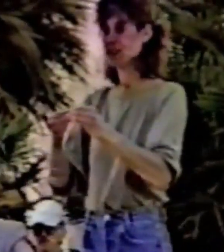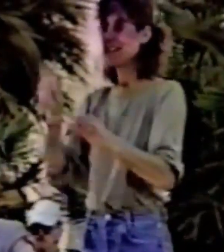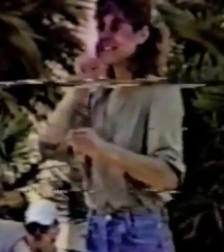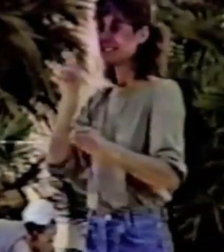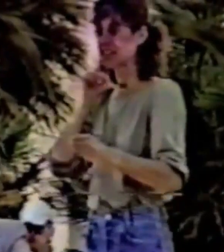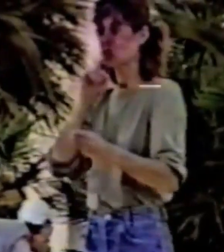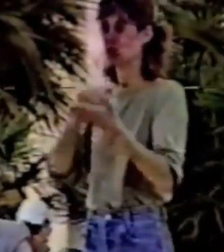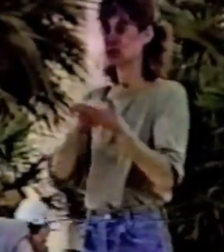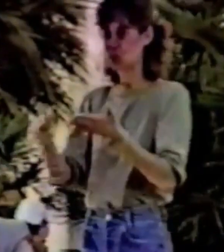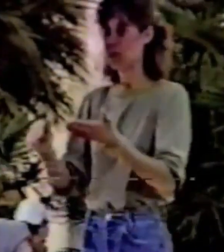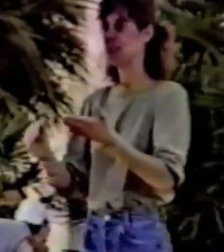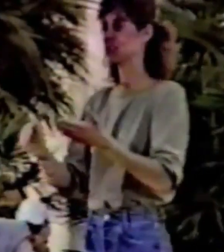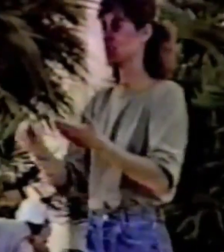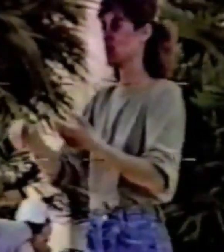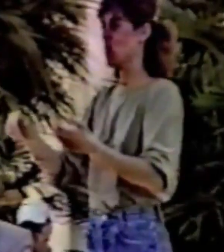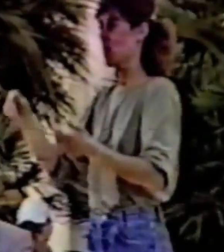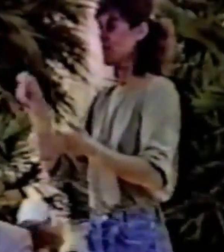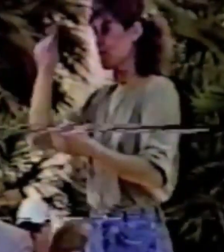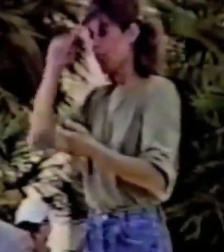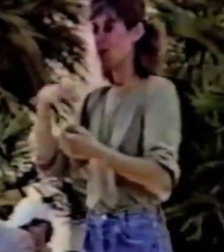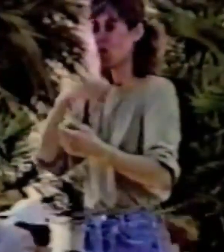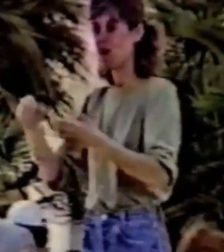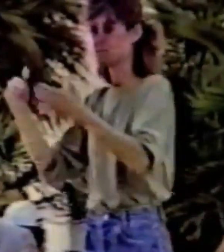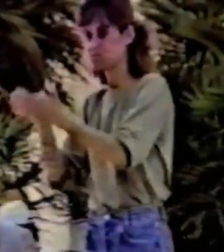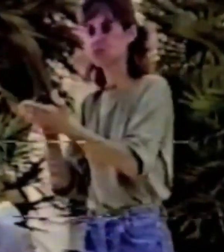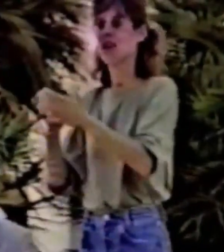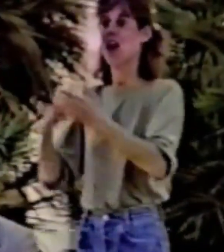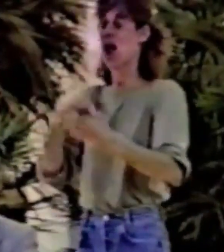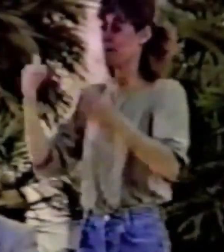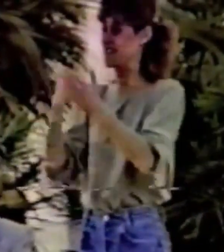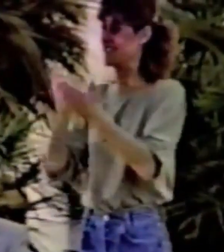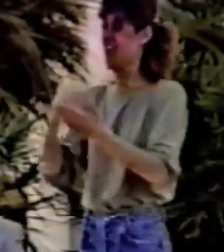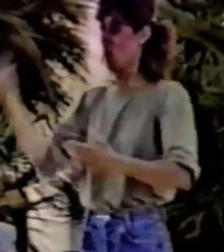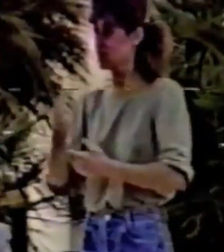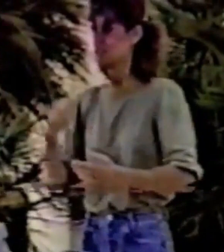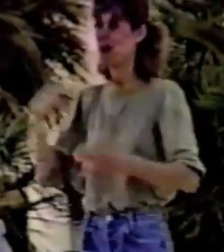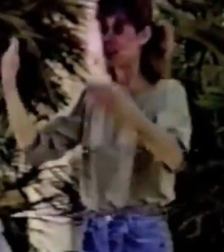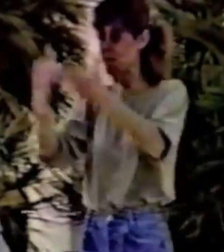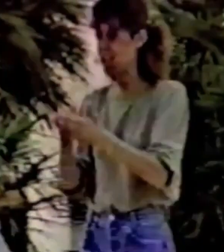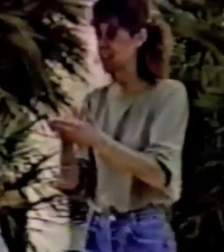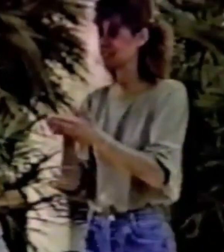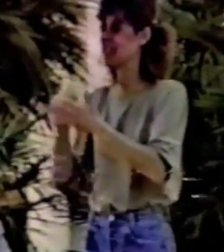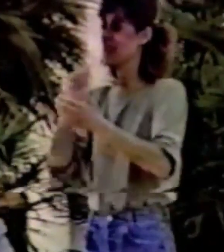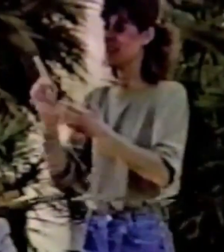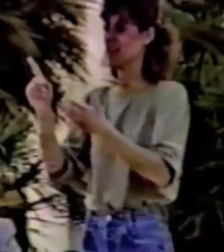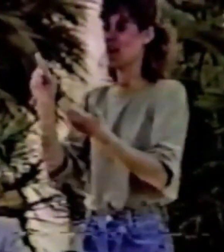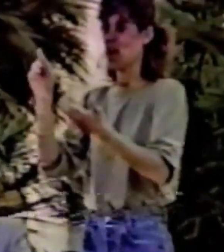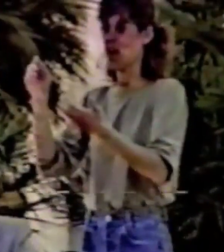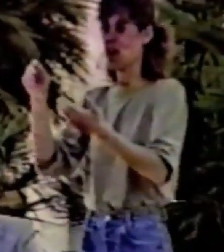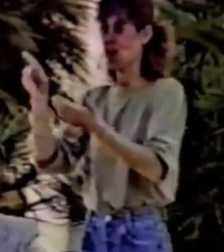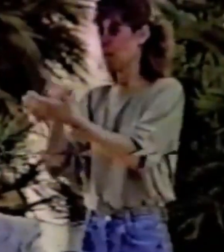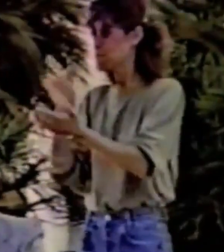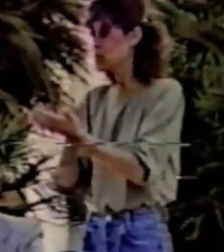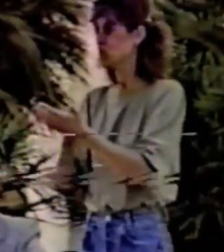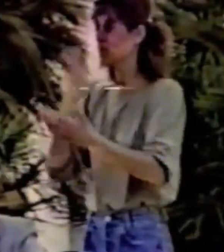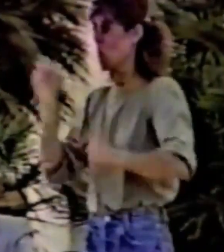sexual discrimination, racial discrimination. I am against it all the time. I am against the abuse of the elderly